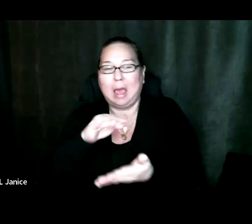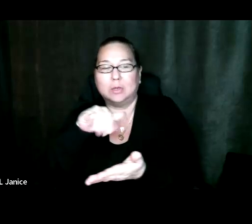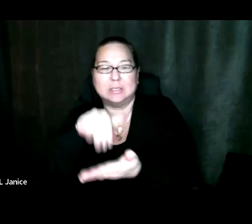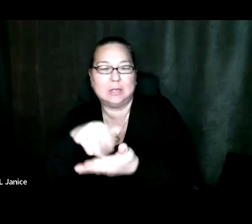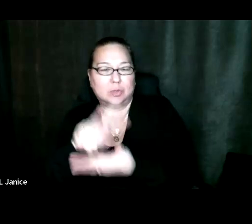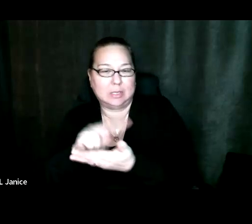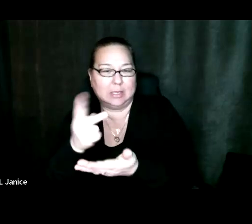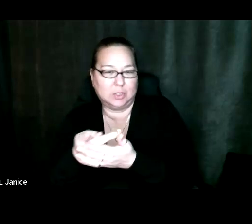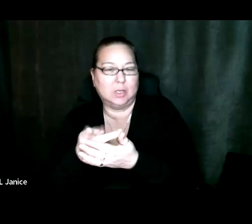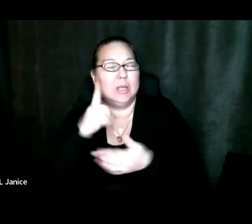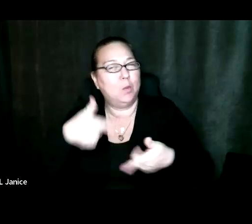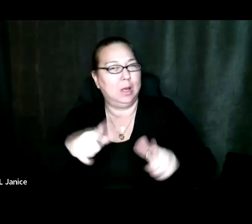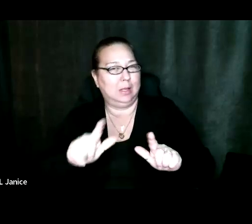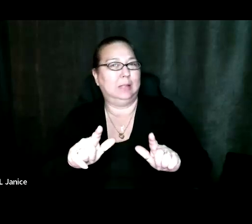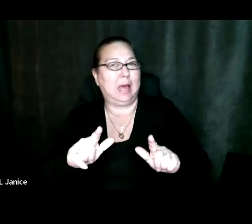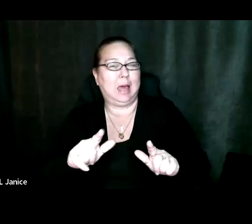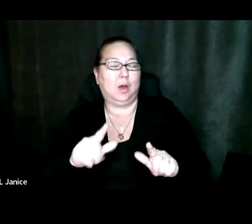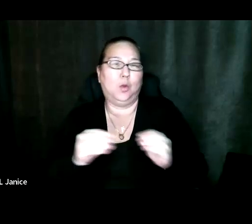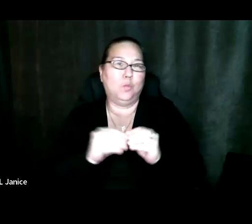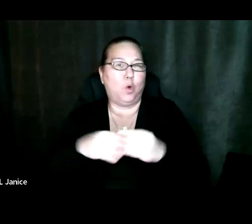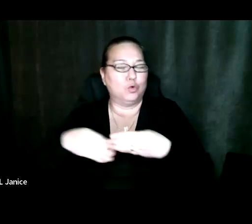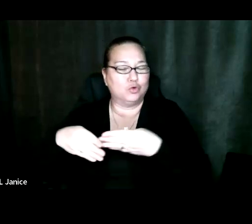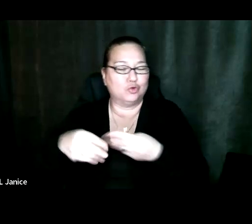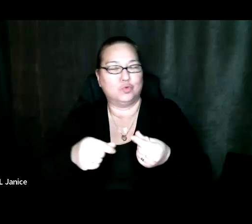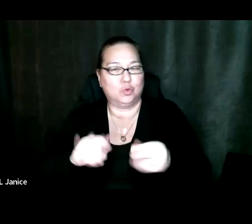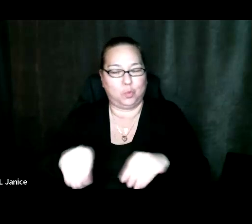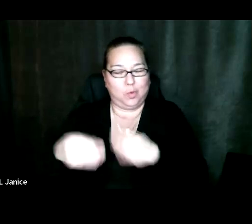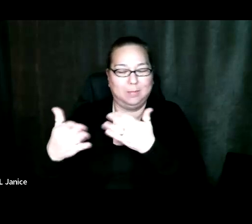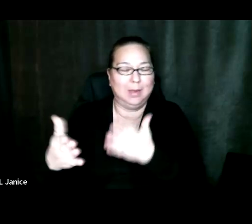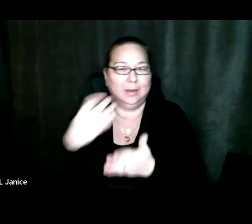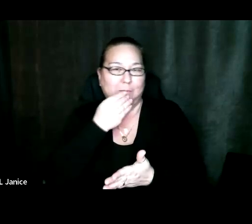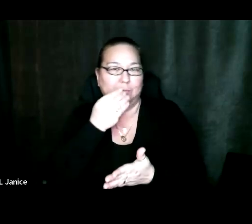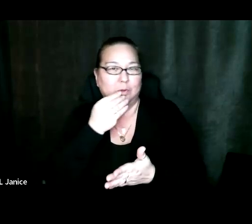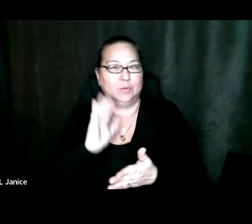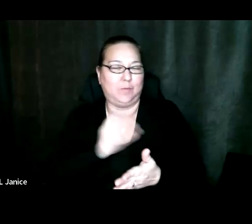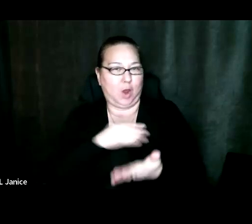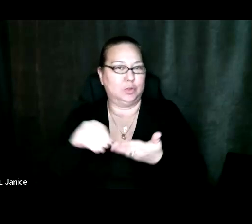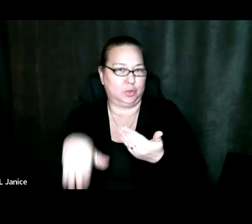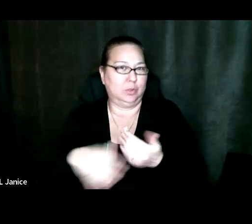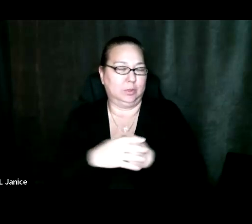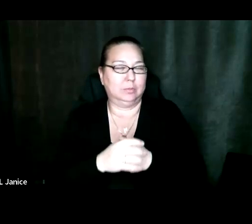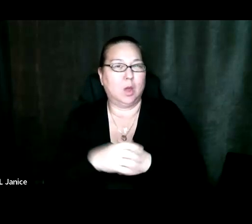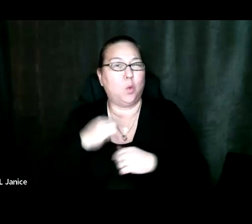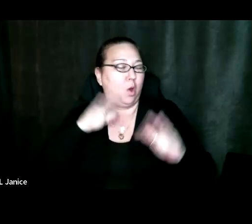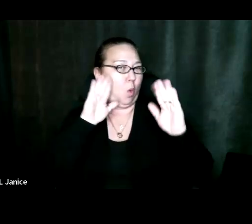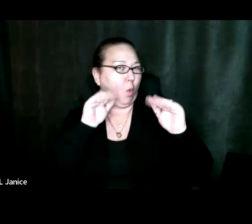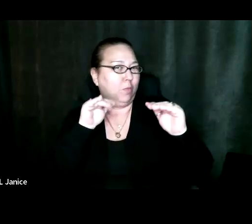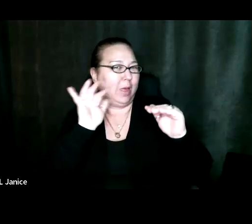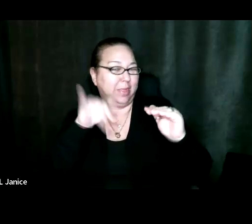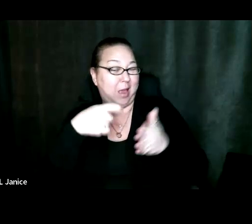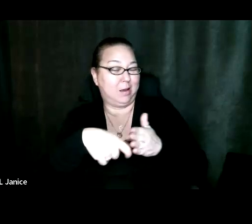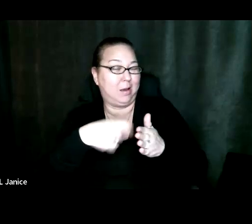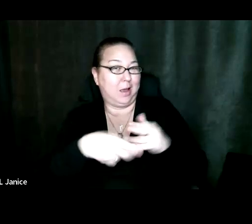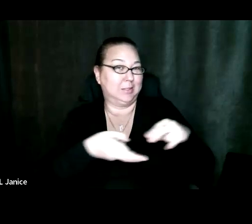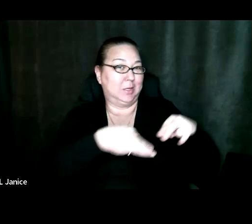of meals to families or to students, I should say. So we are hopeful that these cost